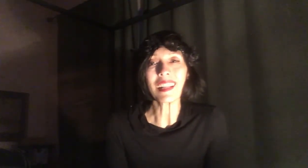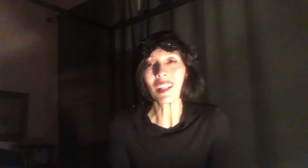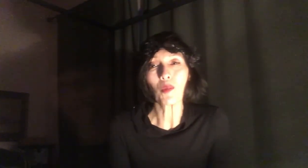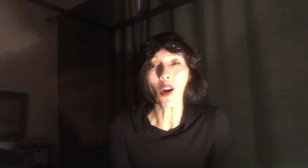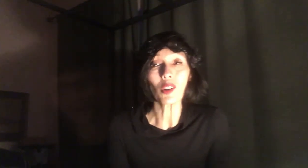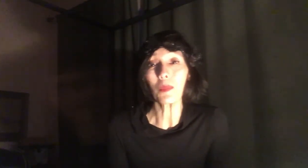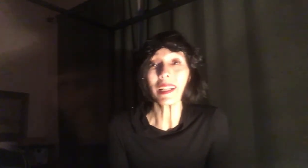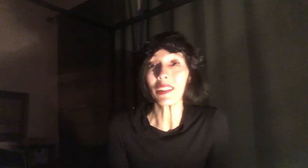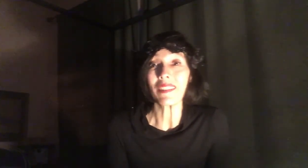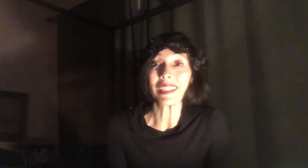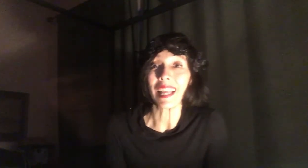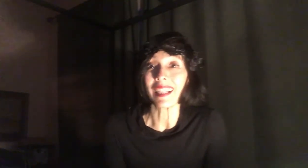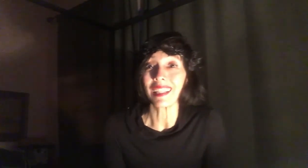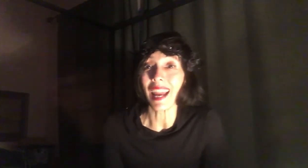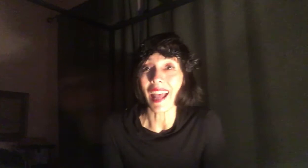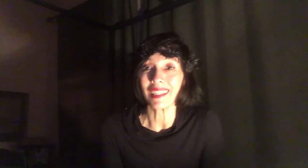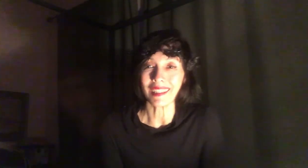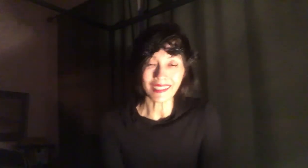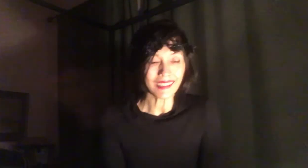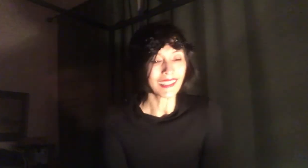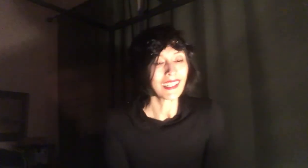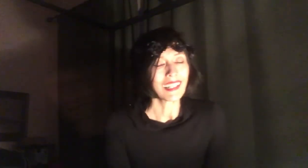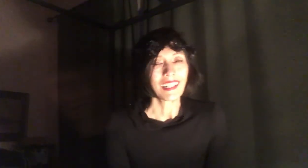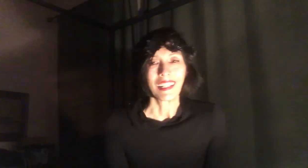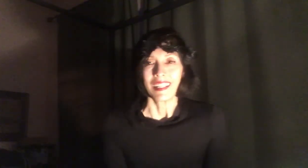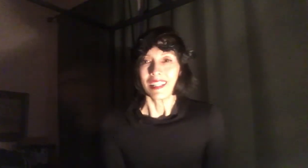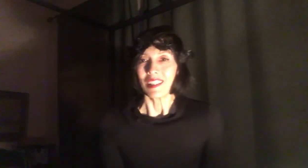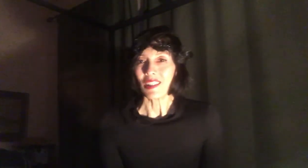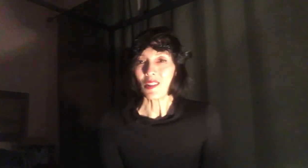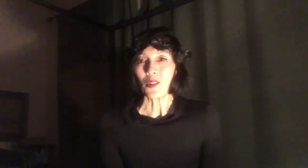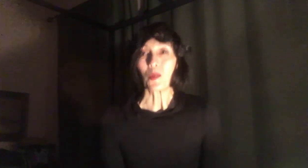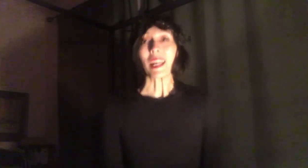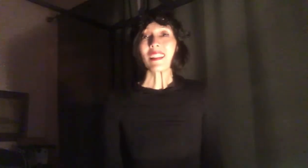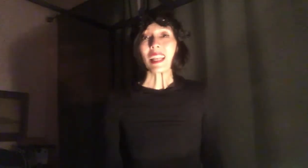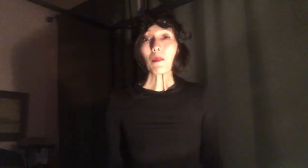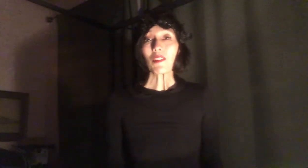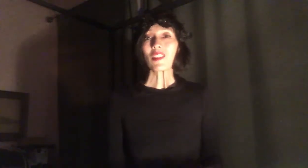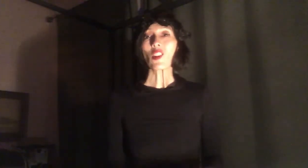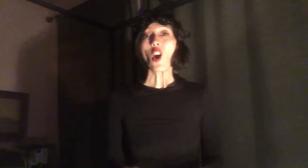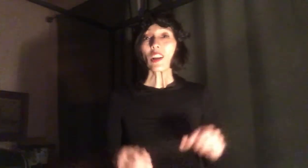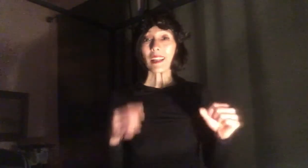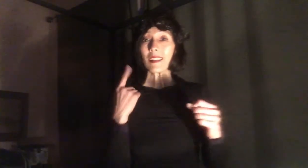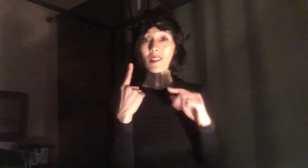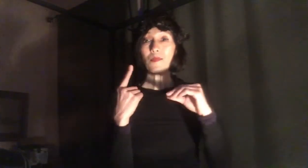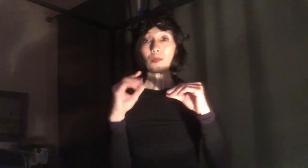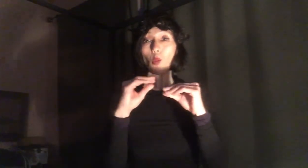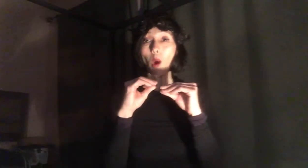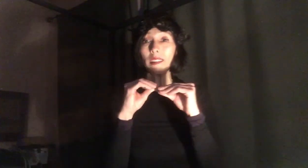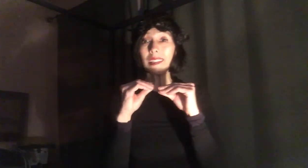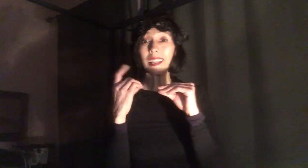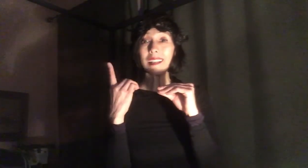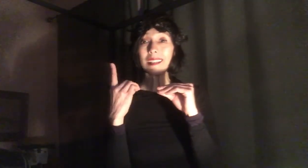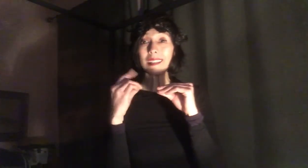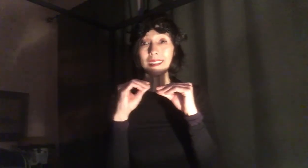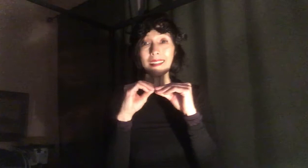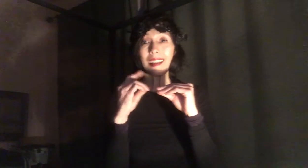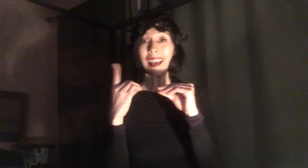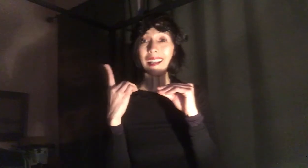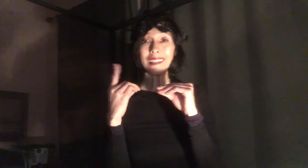can walk. Nobody could even tell that I had it. So again, the name of the song is One Kiss at a